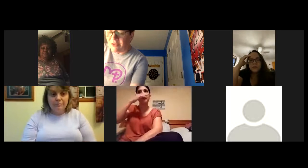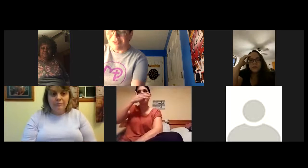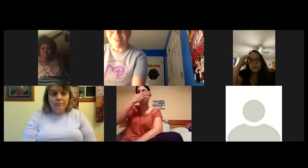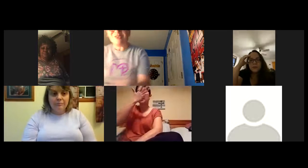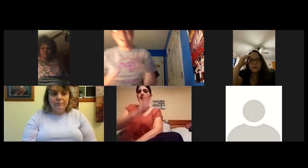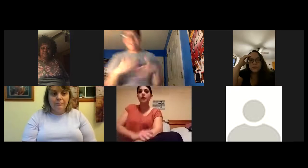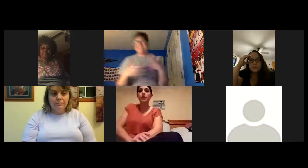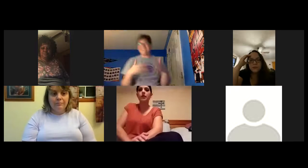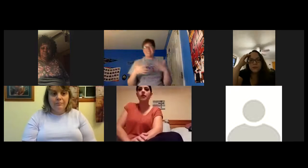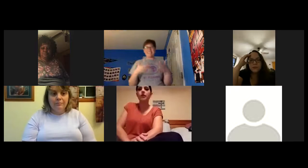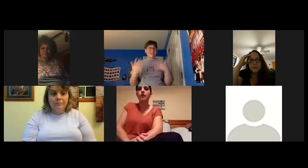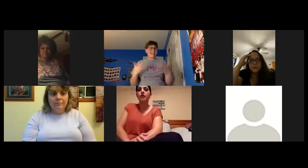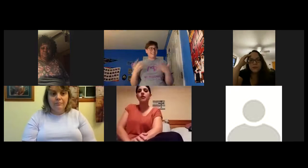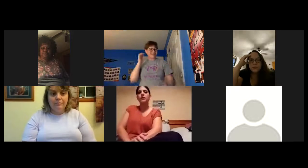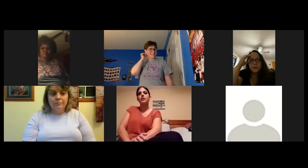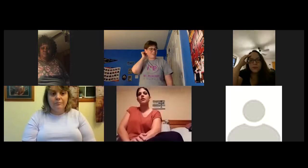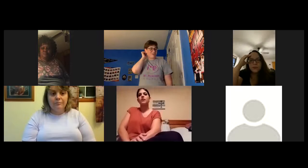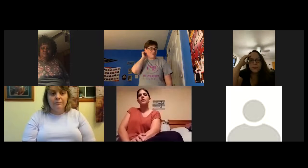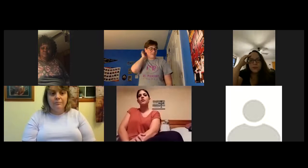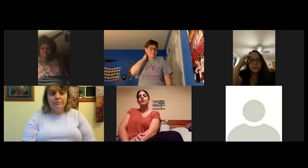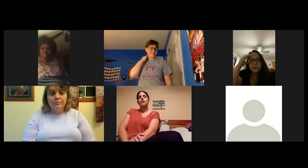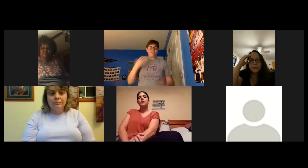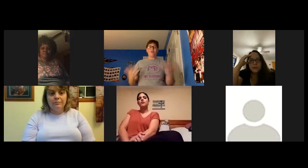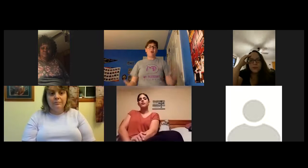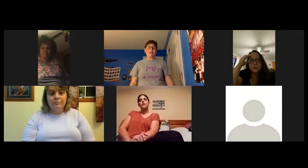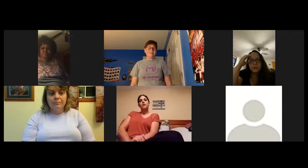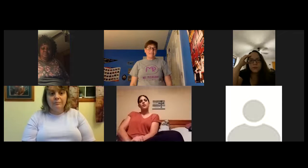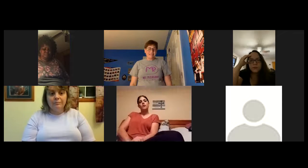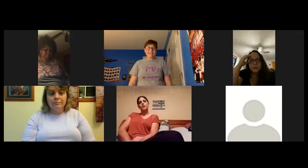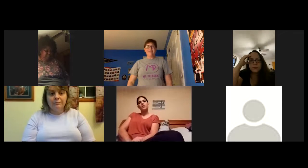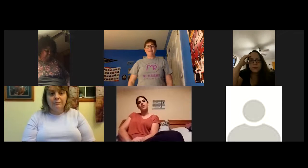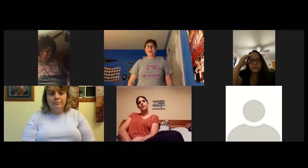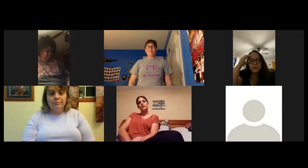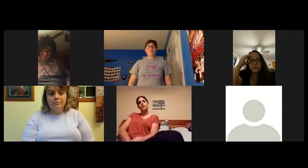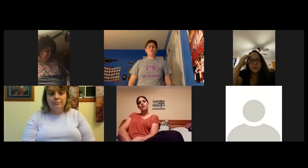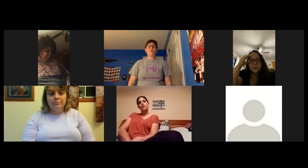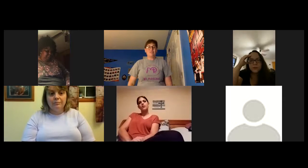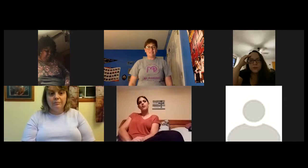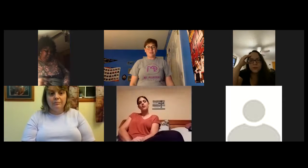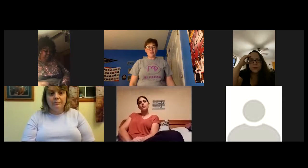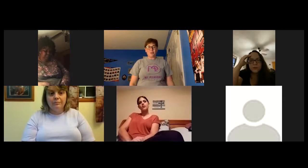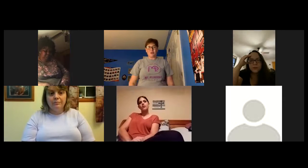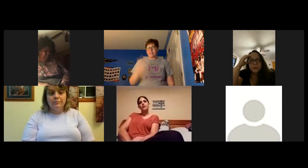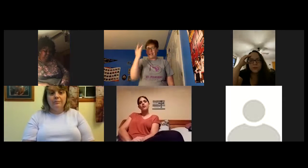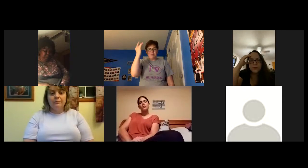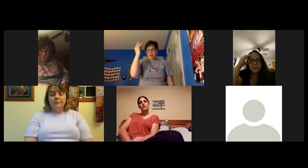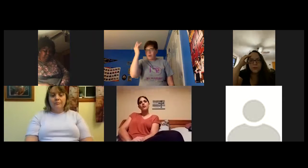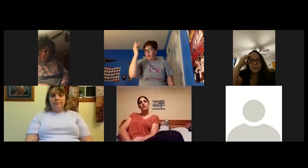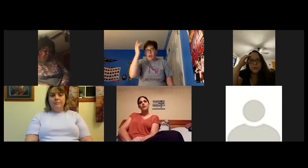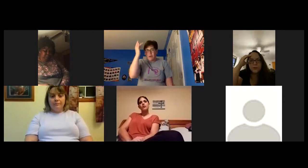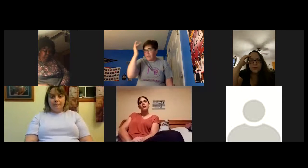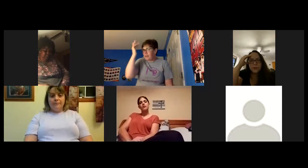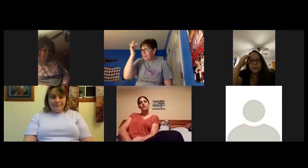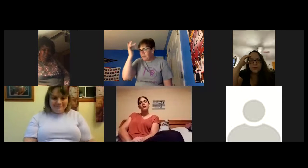But those are kind of like slang things, that you don't always see. You surely wouldn't see an interpreter standing up there